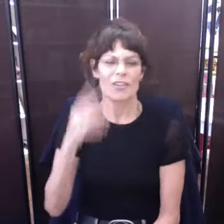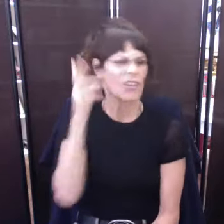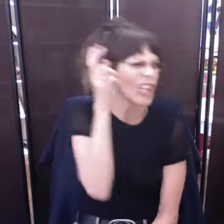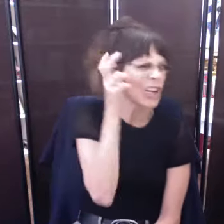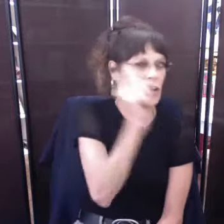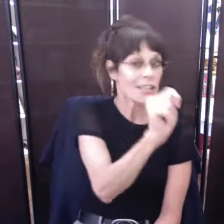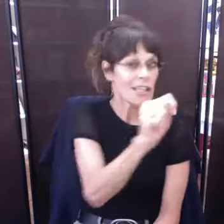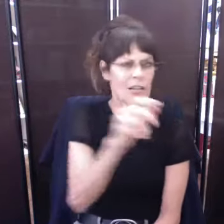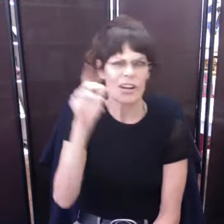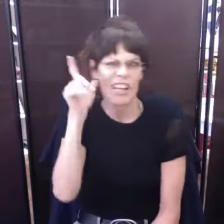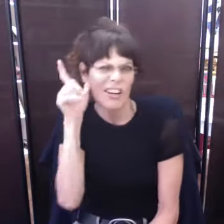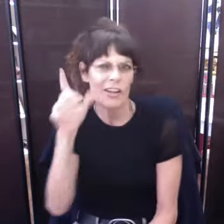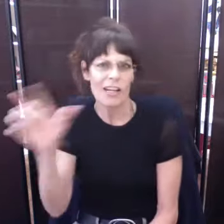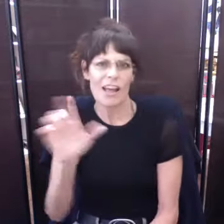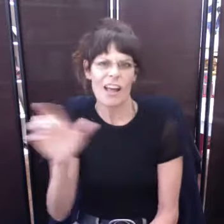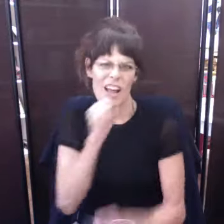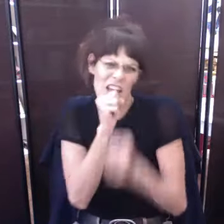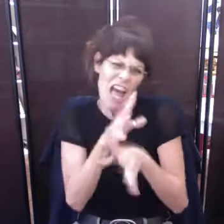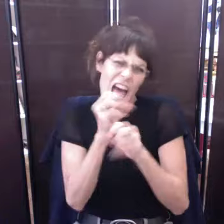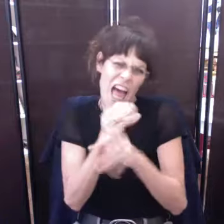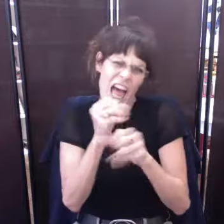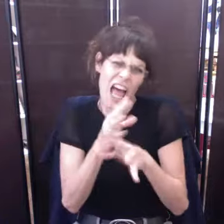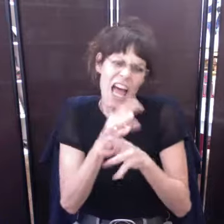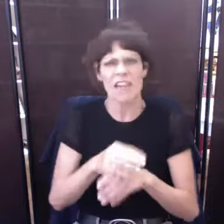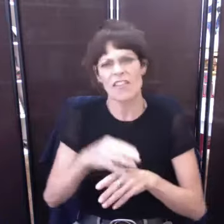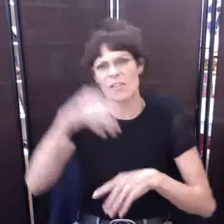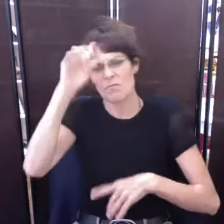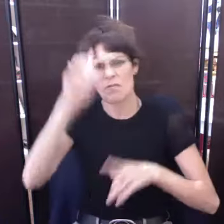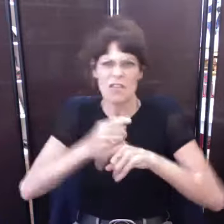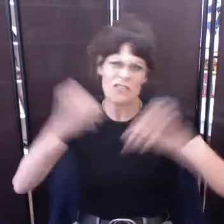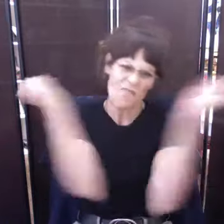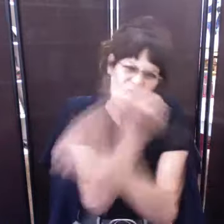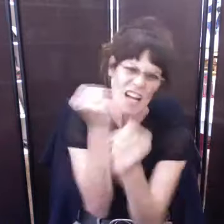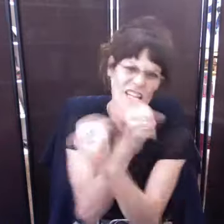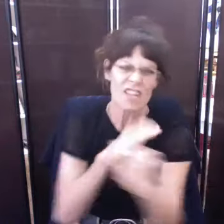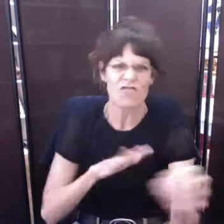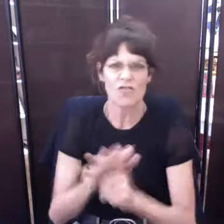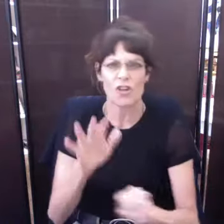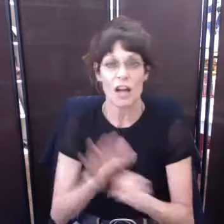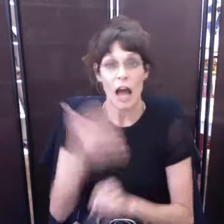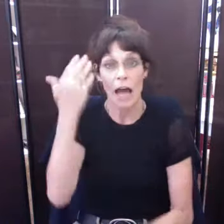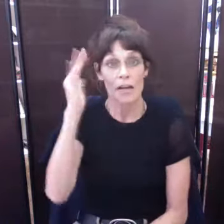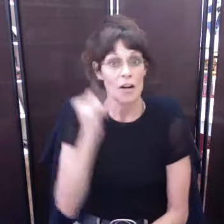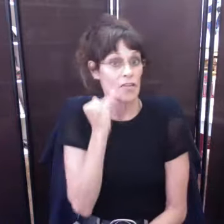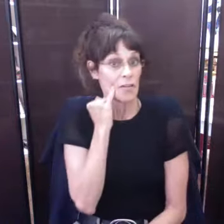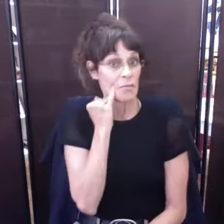get screamed at. And the next thing you know, the brothers are fighting, and it's full on. And I didn't know if we were going to have the greatest time of our life or the